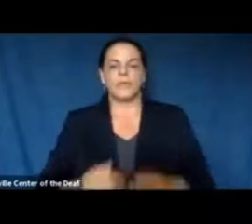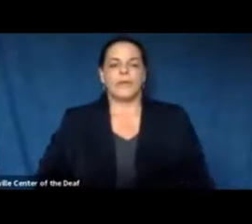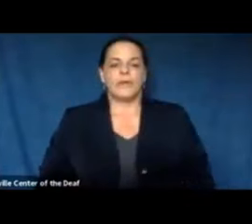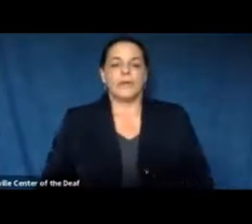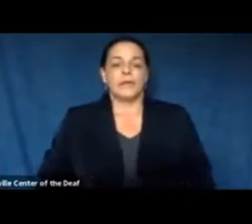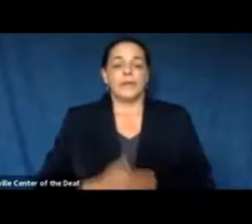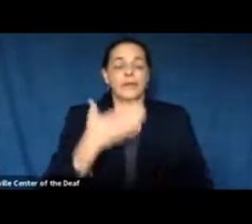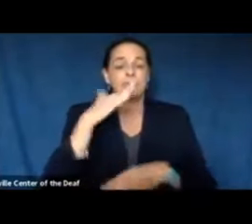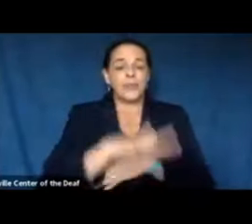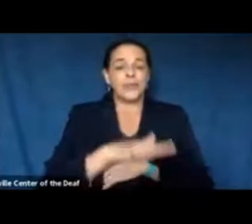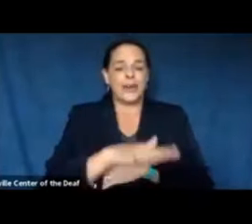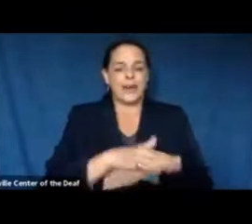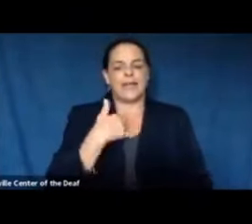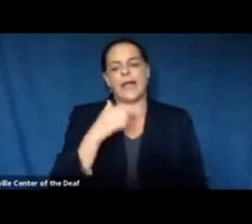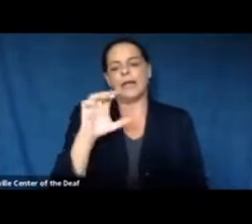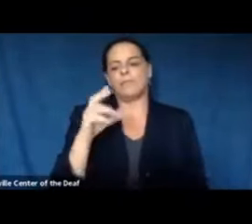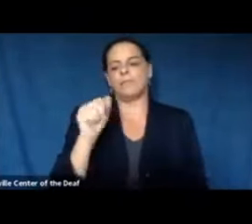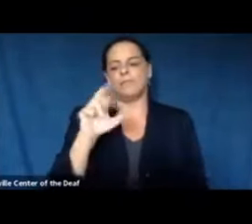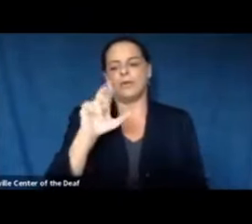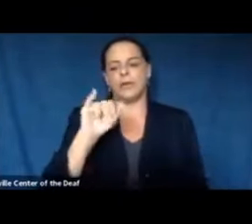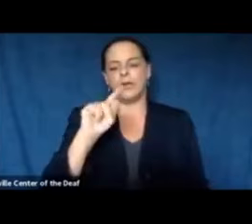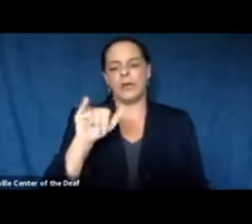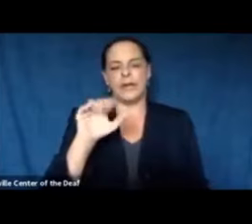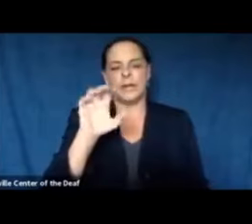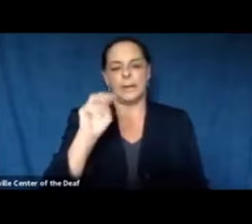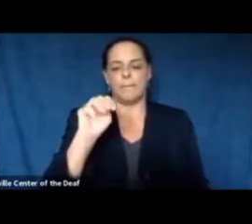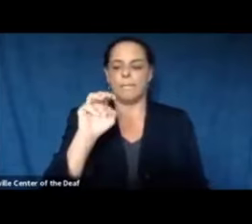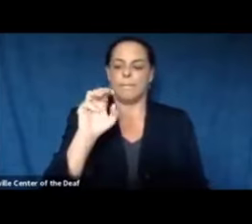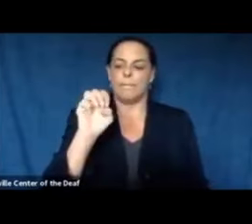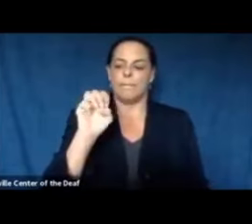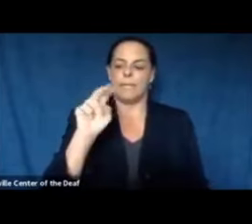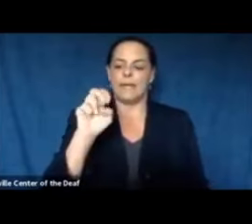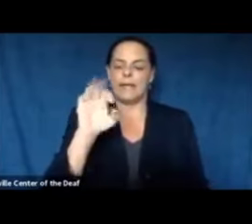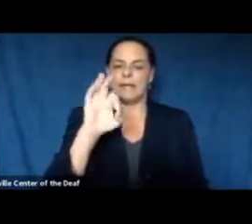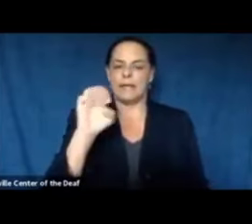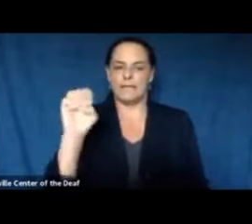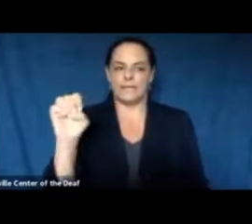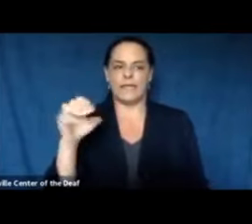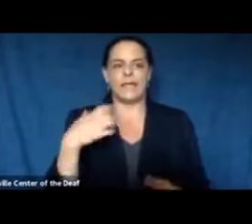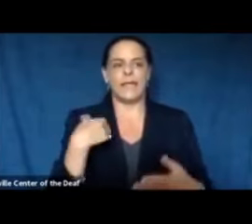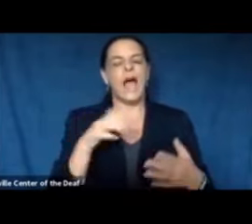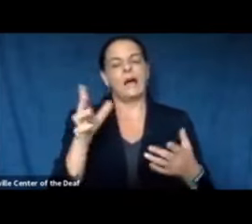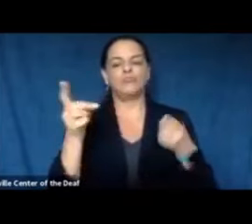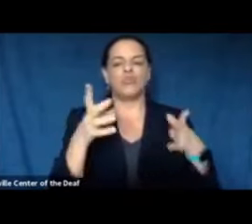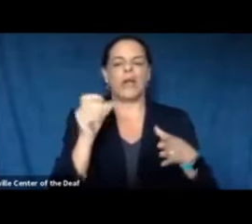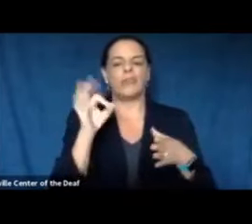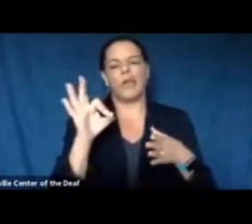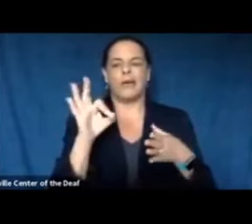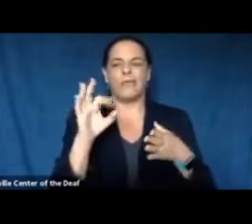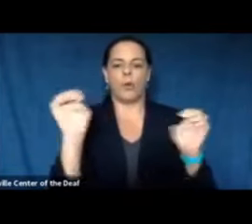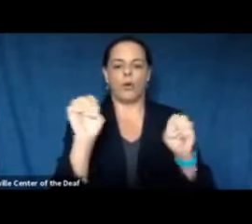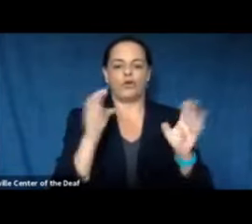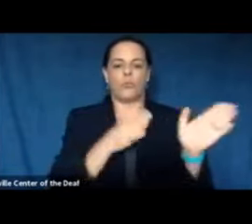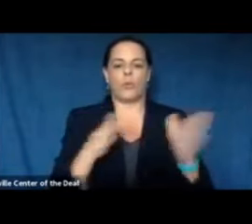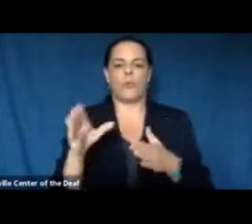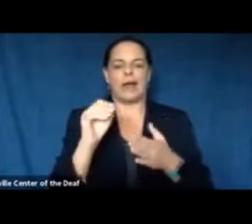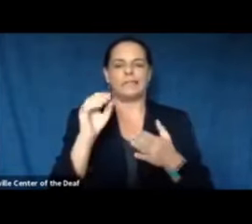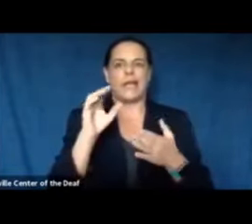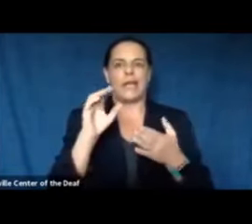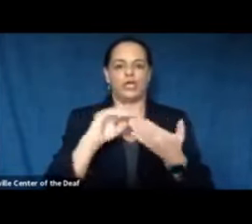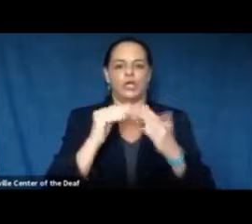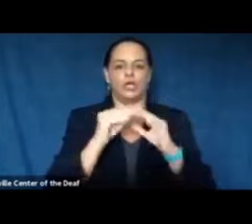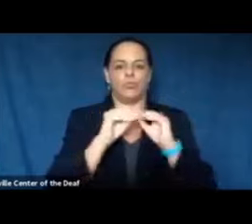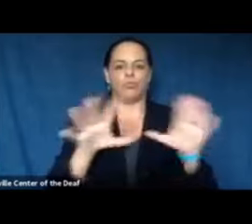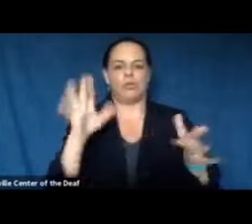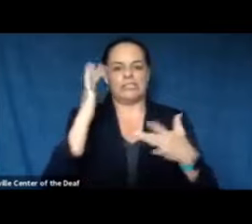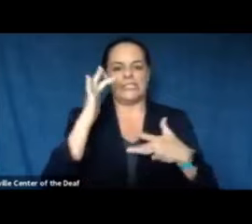Good afternoon. I'm Charity Menifee, Director of Communicable and Environmental Disease and Emergency Preparedness here at Knox County Health Department. Our moment of